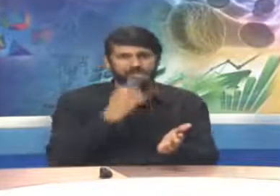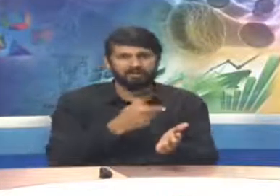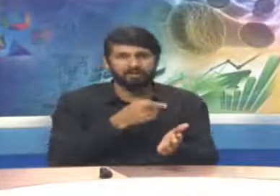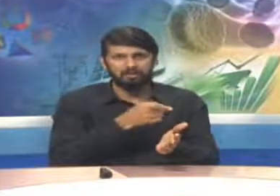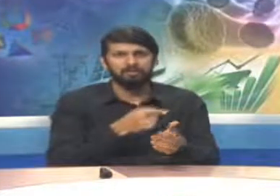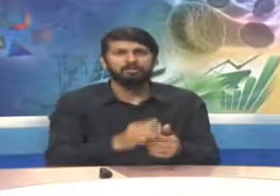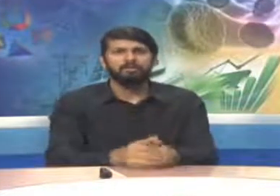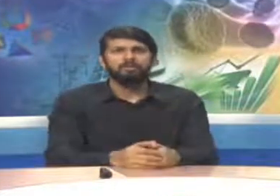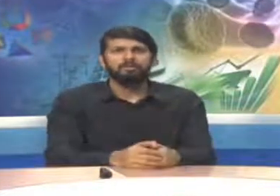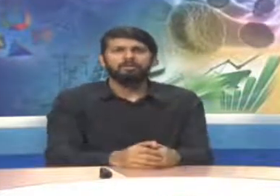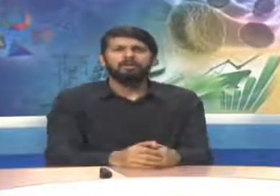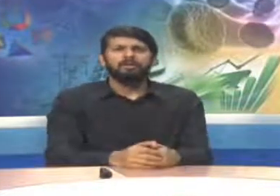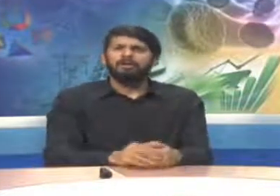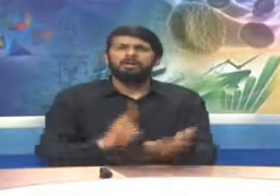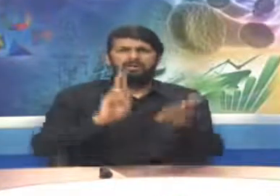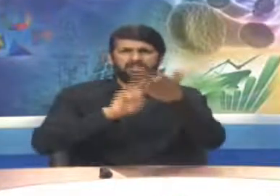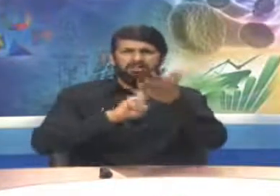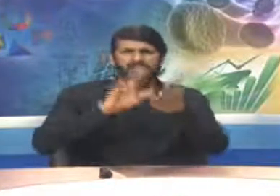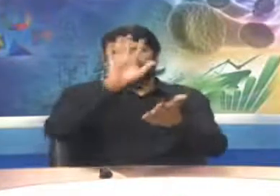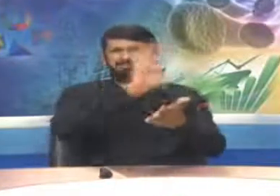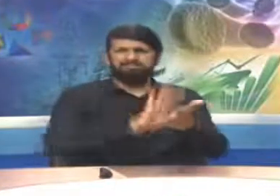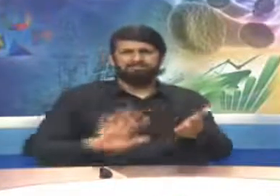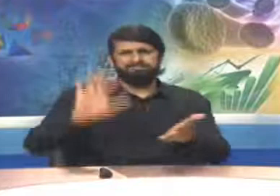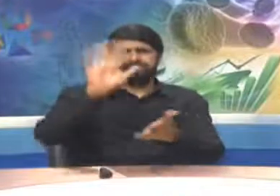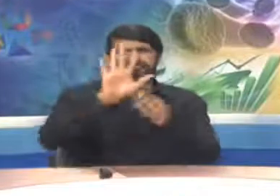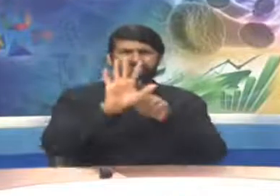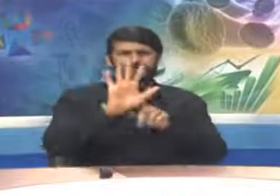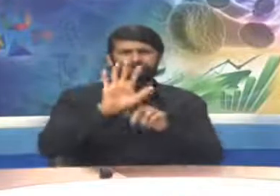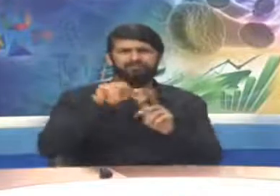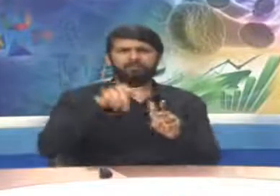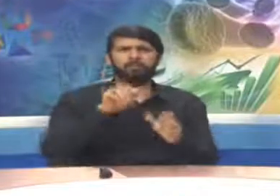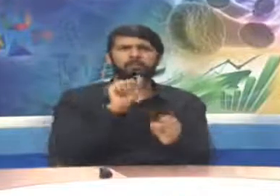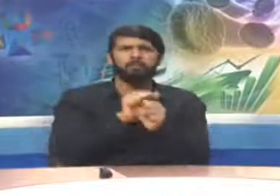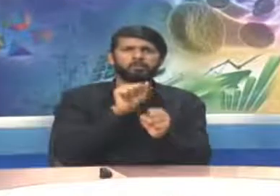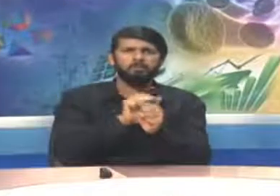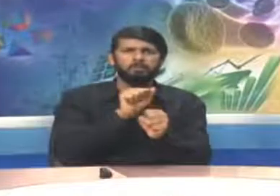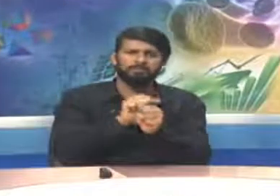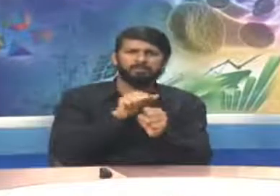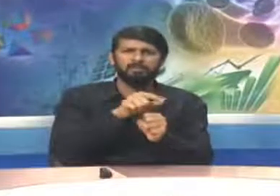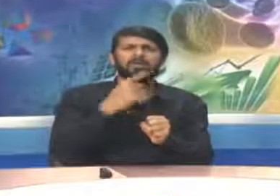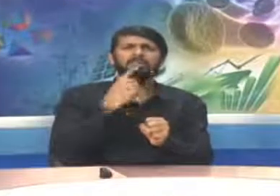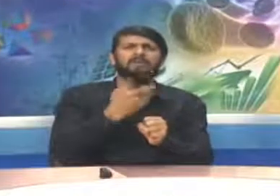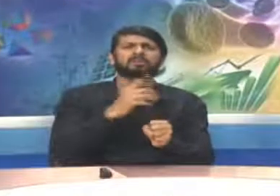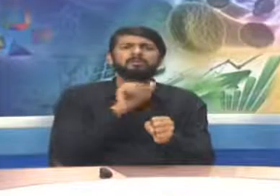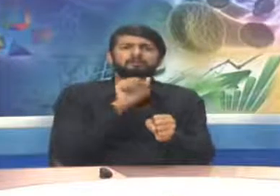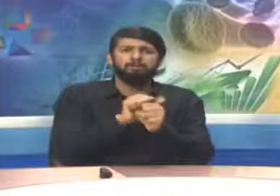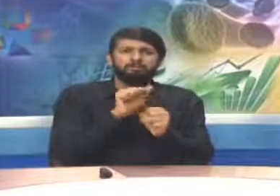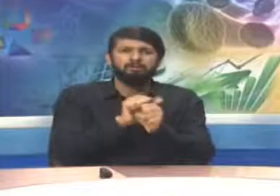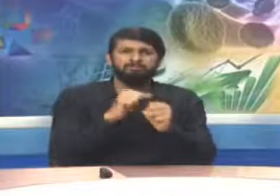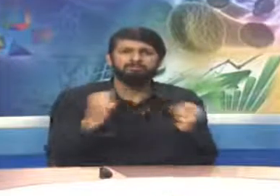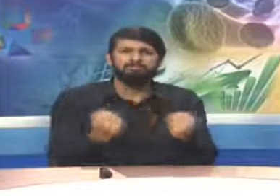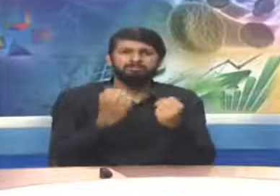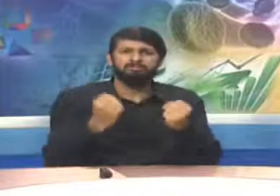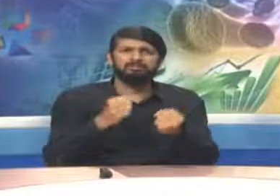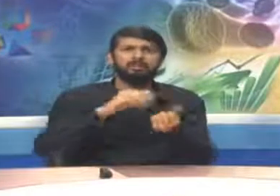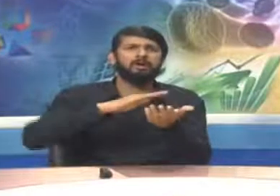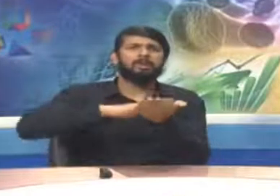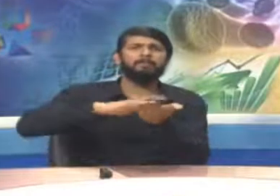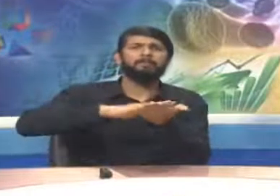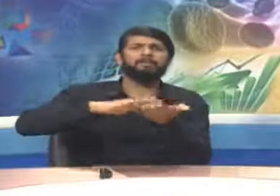Marxism has underestimated the worth and